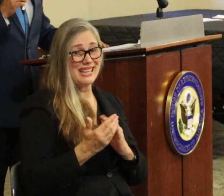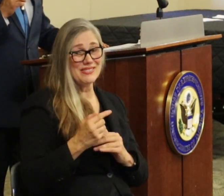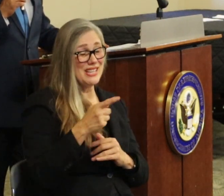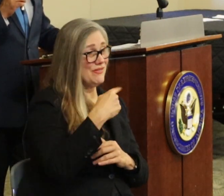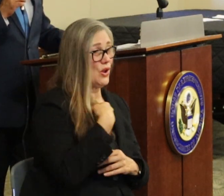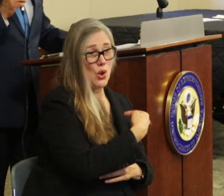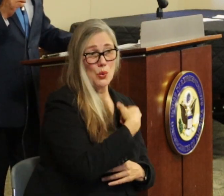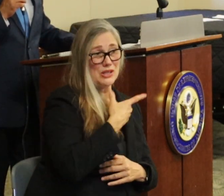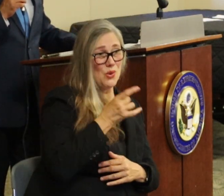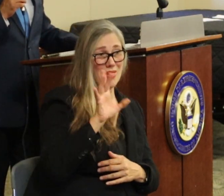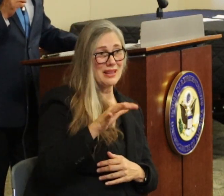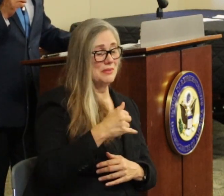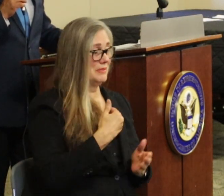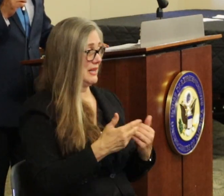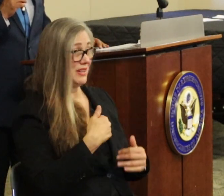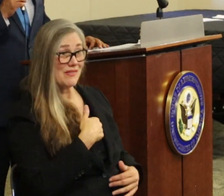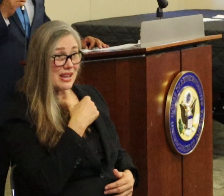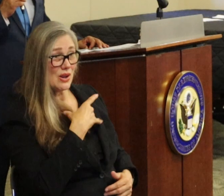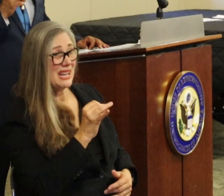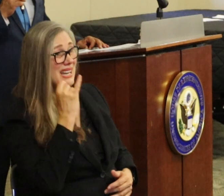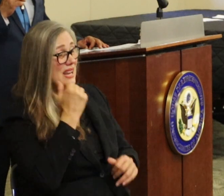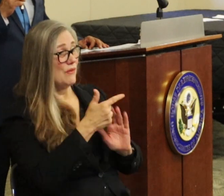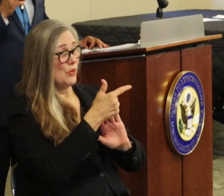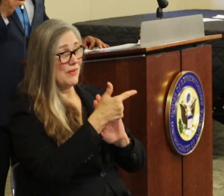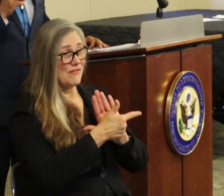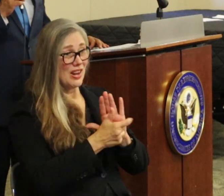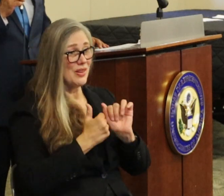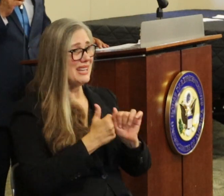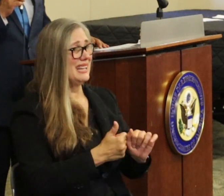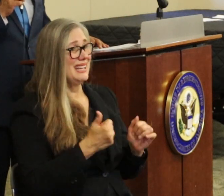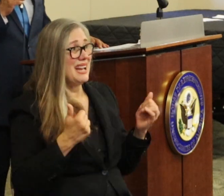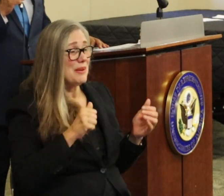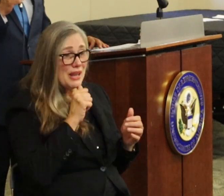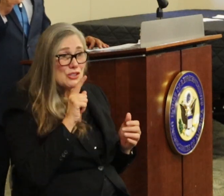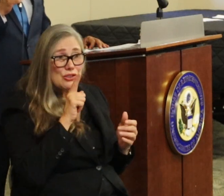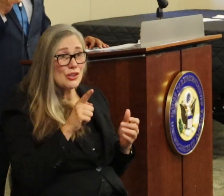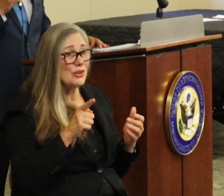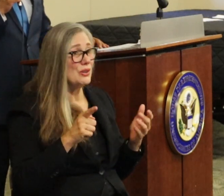as long as the law is followed, then I'm not sure that there's any recourse.